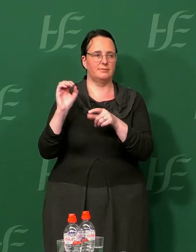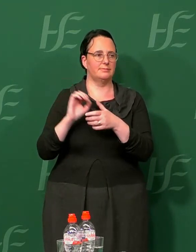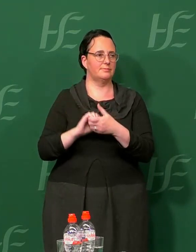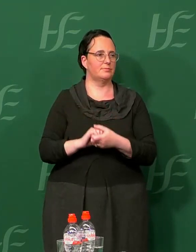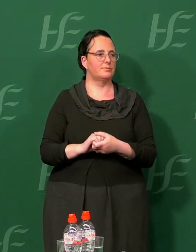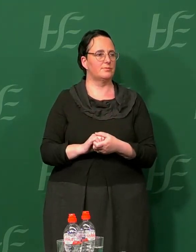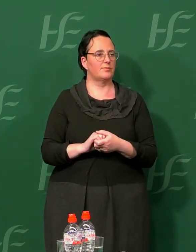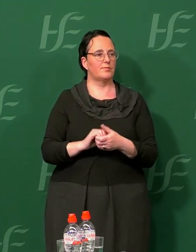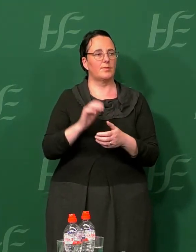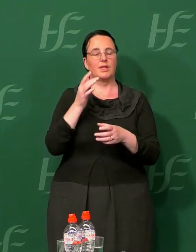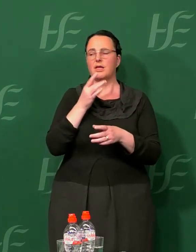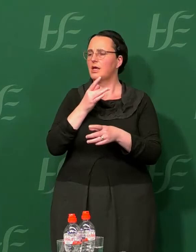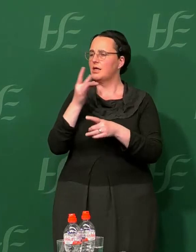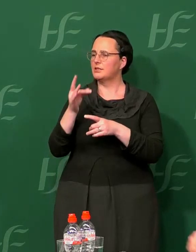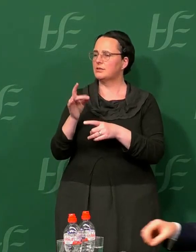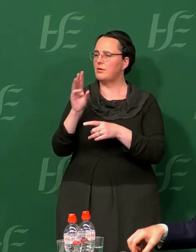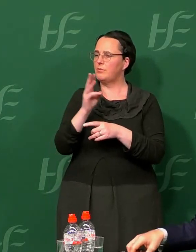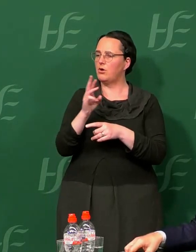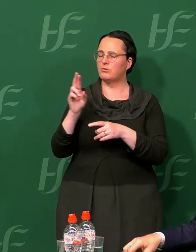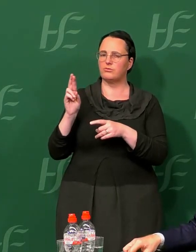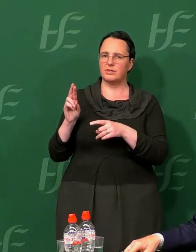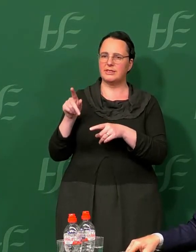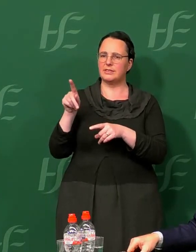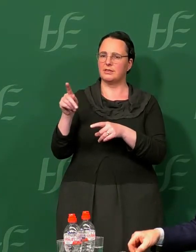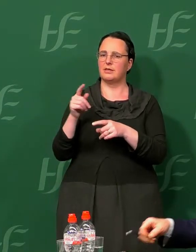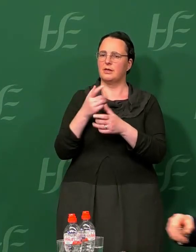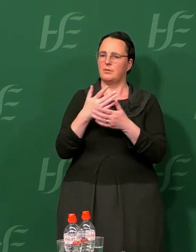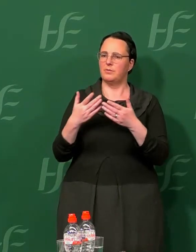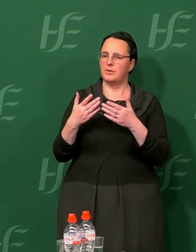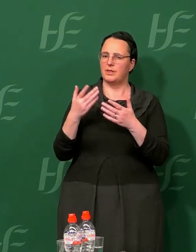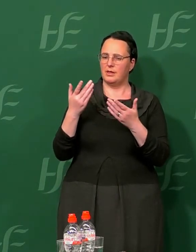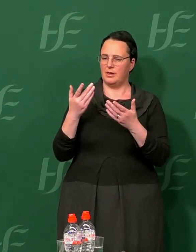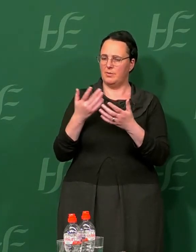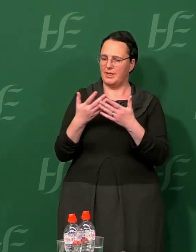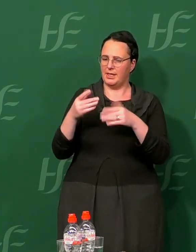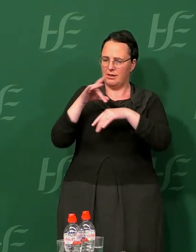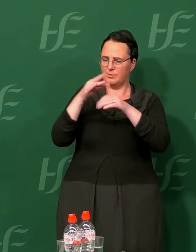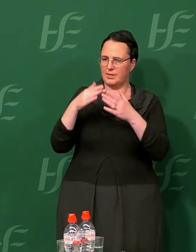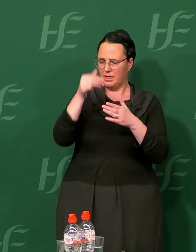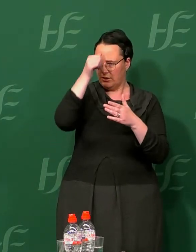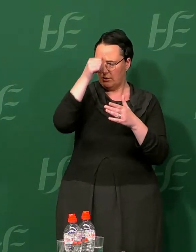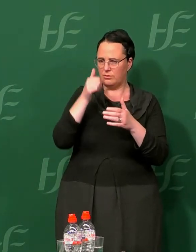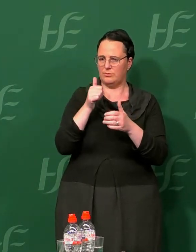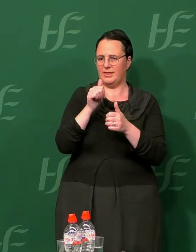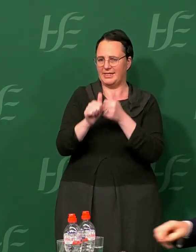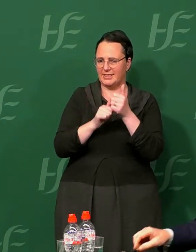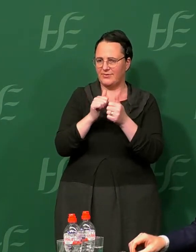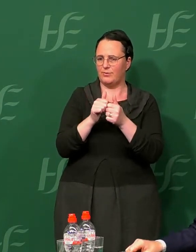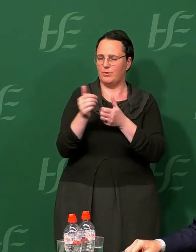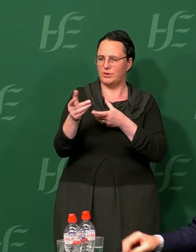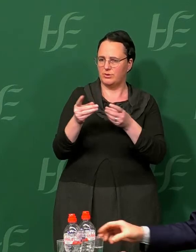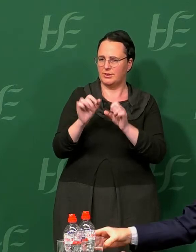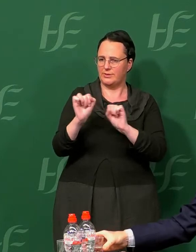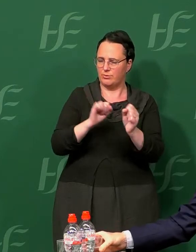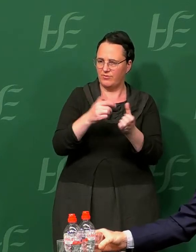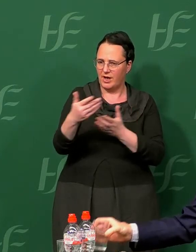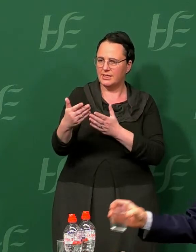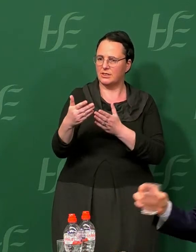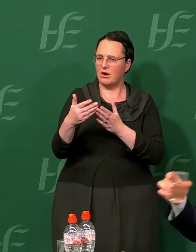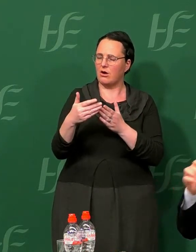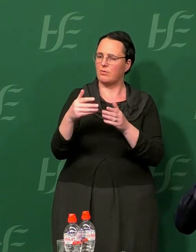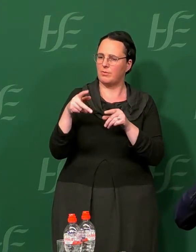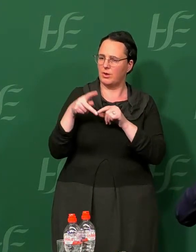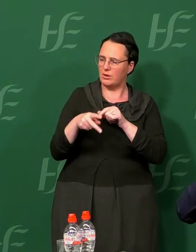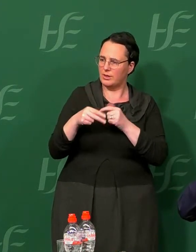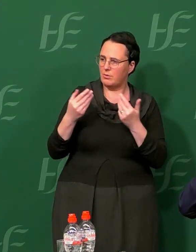Paul Reid, to what degree are hospitals now scaling back activity? I know they do that sometimes coming up to Christmas anyway, but over and above that, to deal